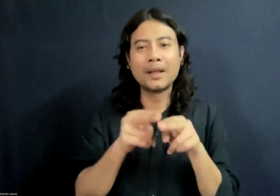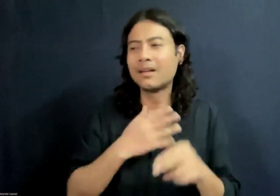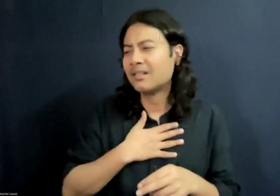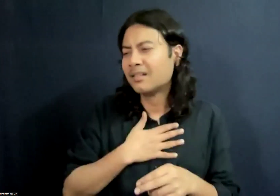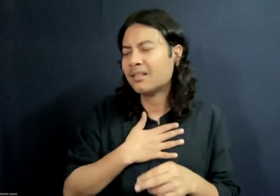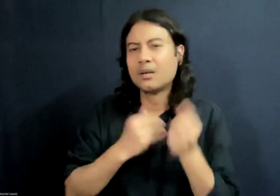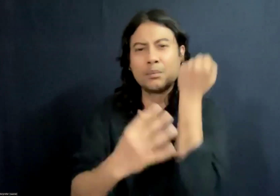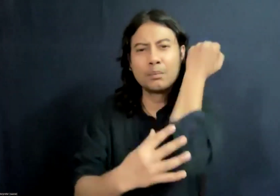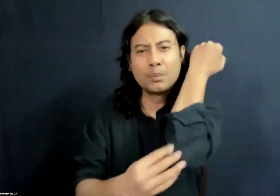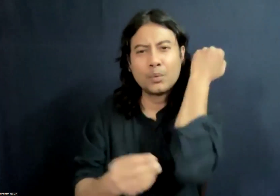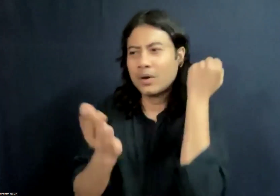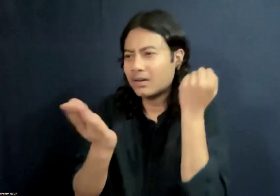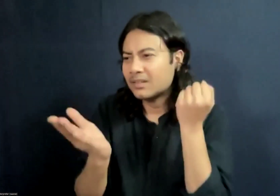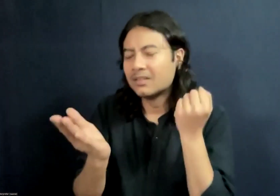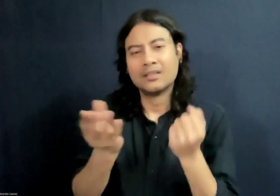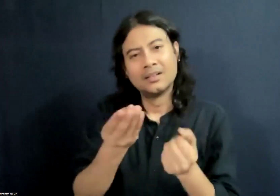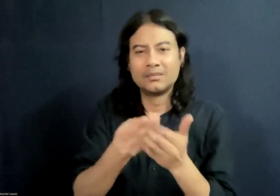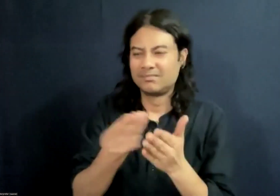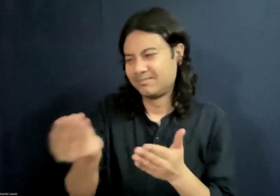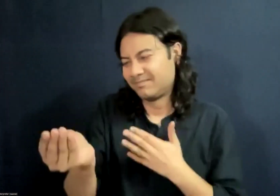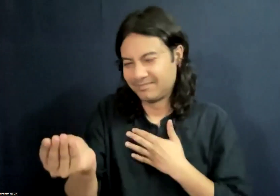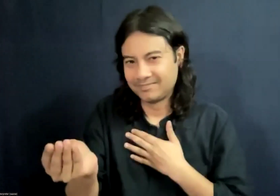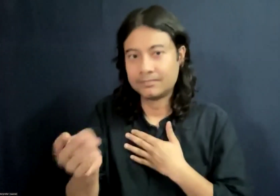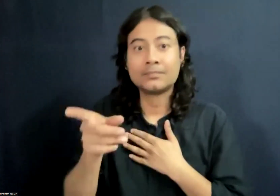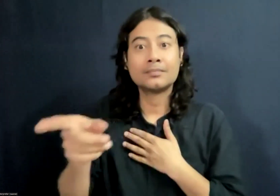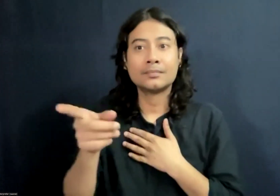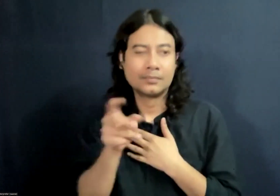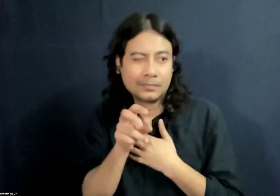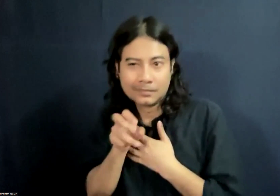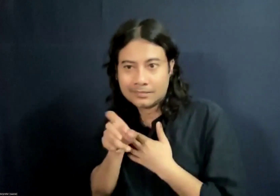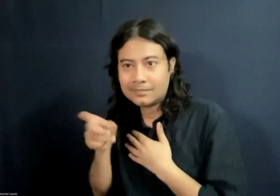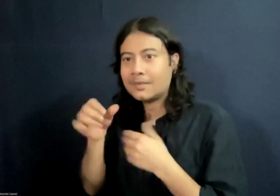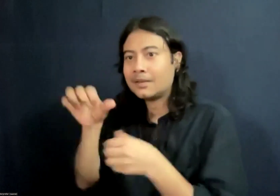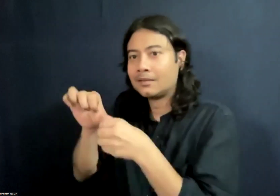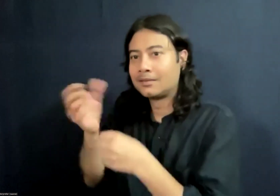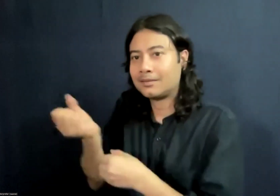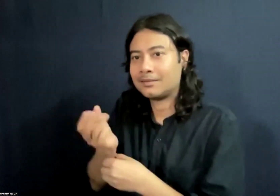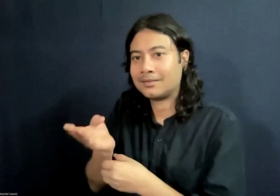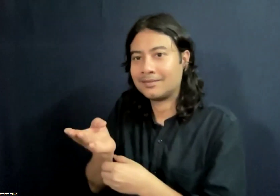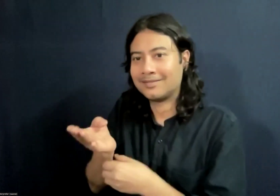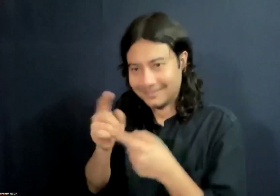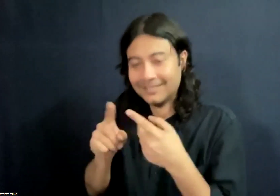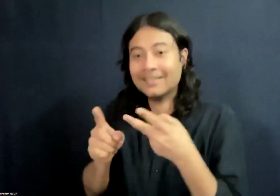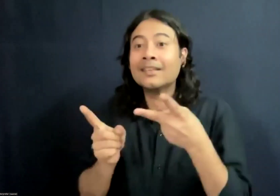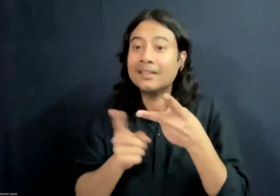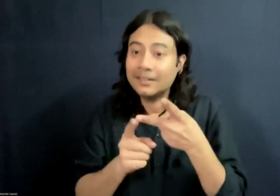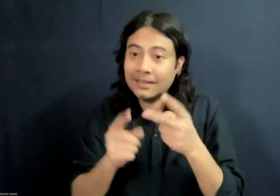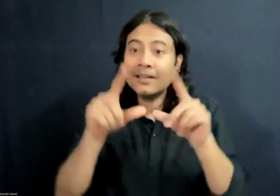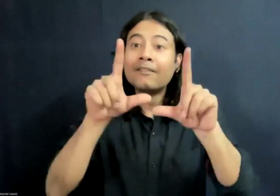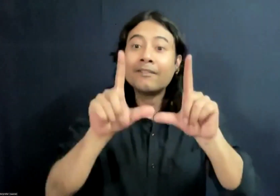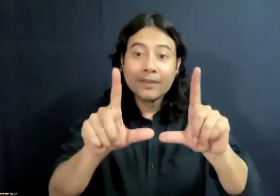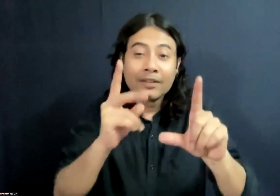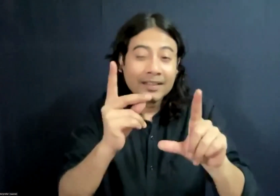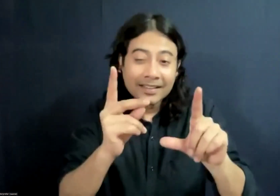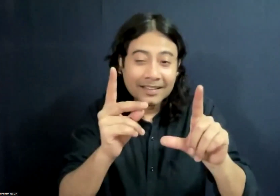going and buying alcohol. And in another picture, we see that how there is a person who's giving money to a beggar and he's